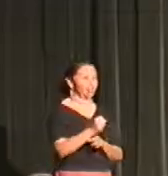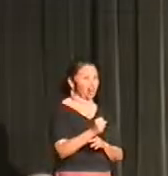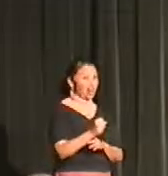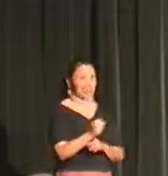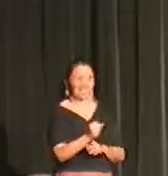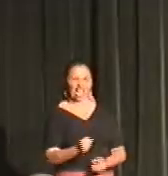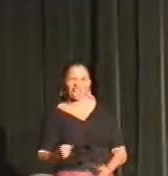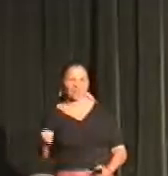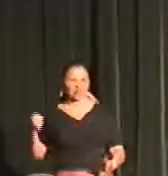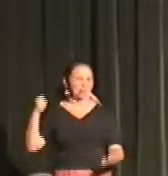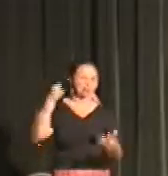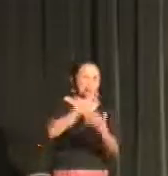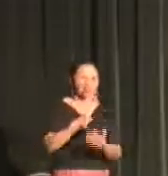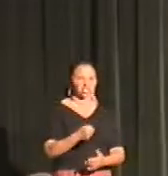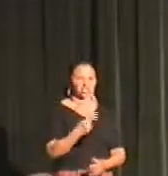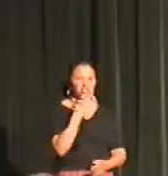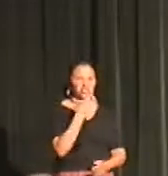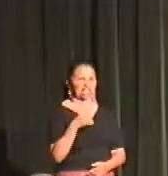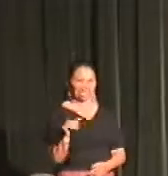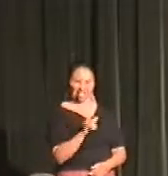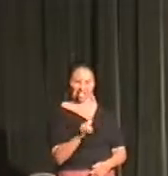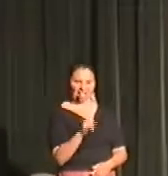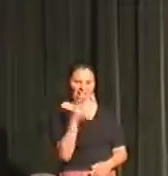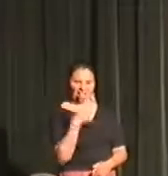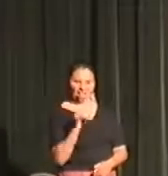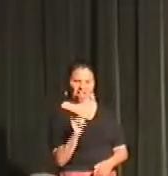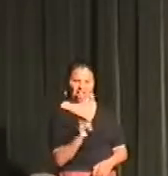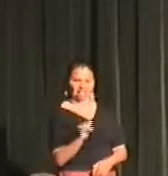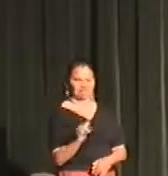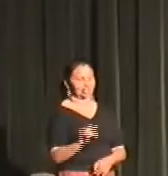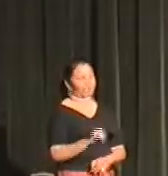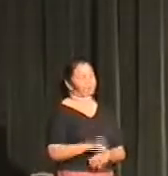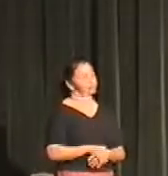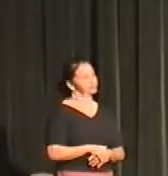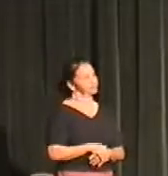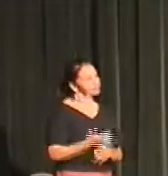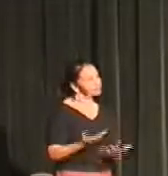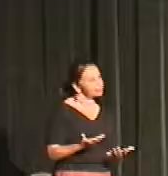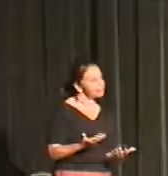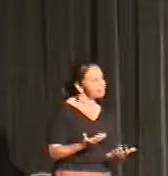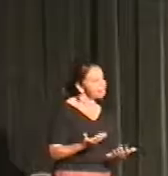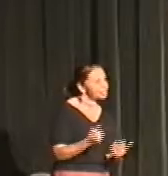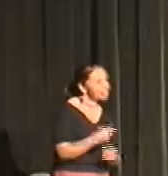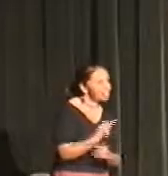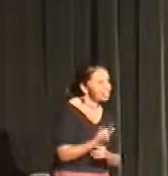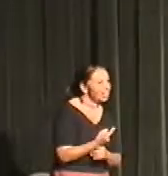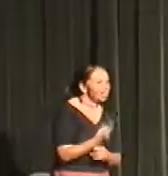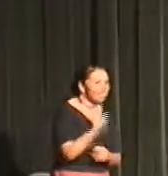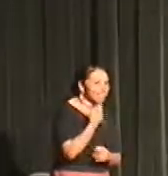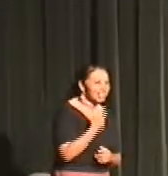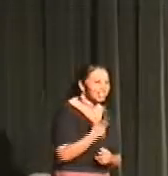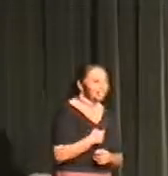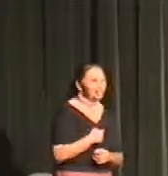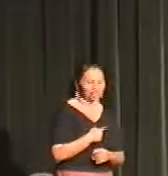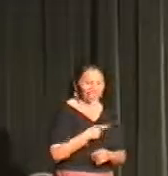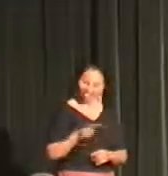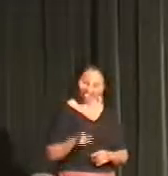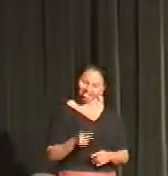someone if they had said something like that, you know. And today, you know, I think yeah, and you know, she's